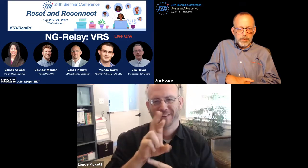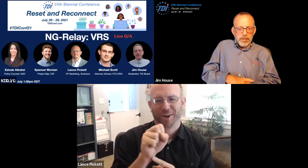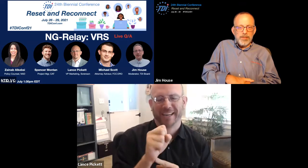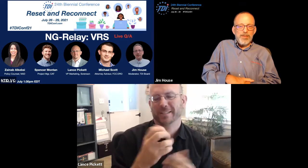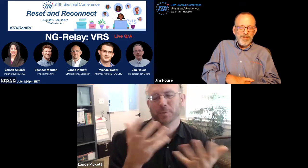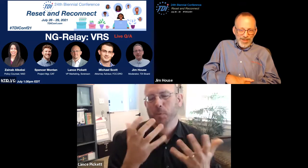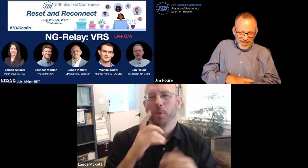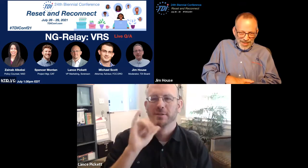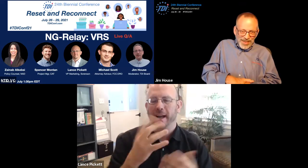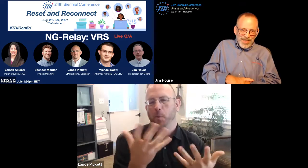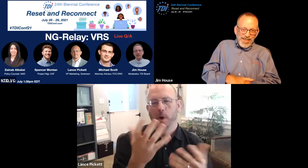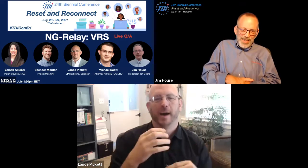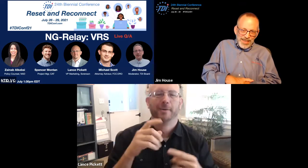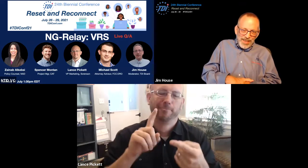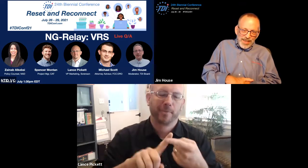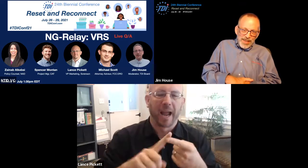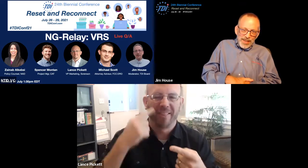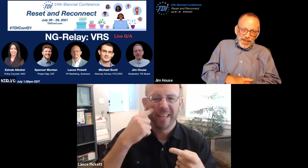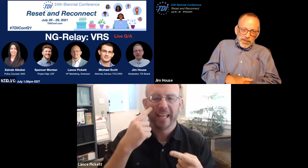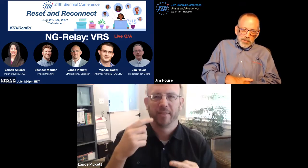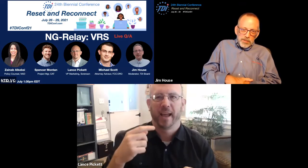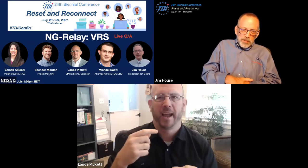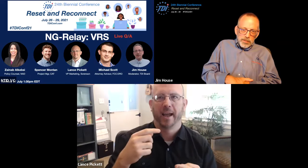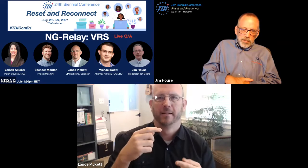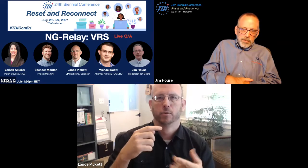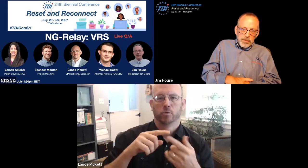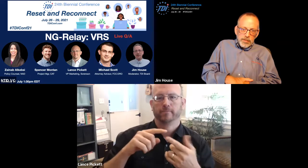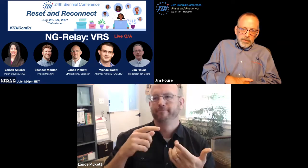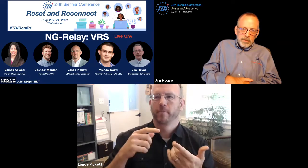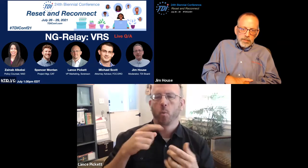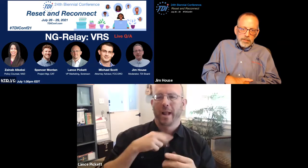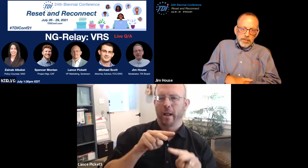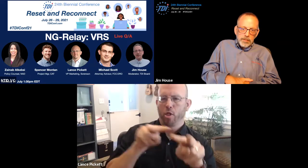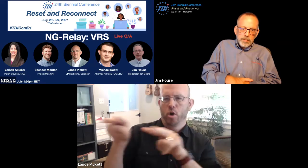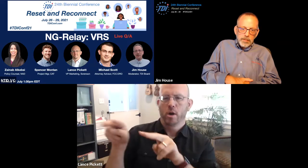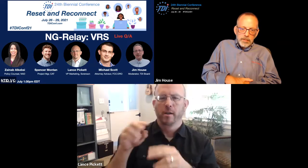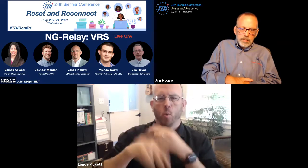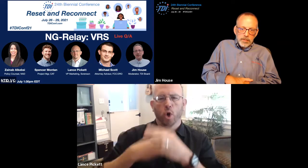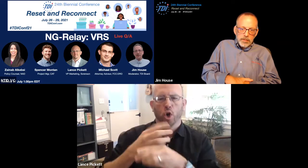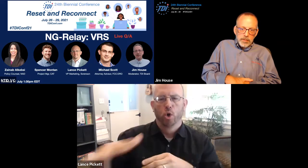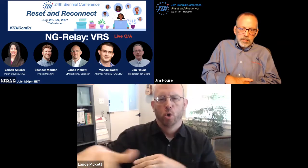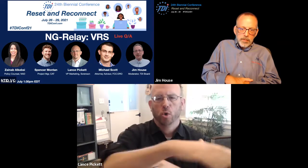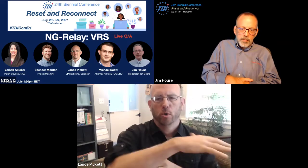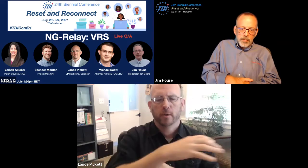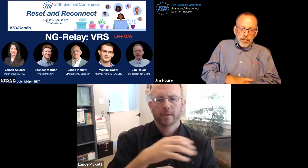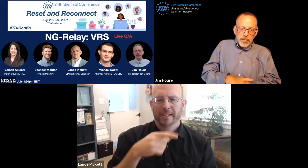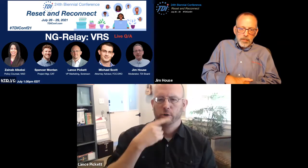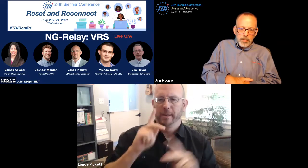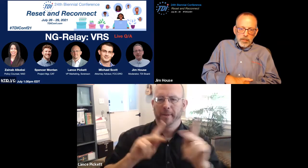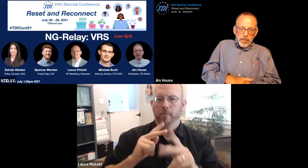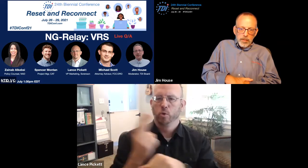my imperfect answer to a perfect VRS and what that would look like. I think that we look at the